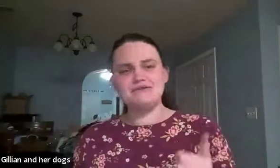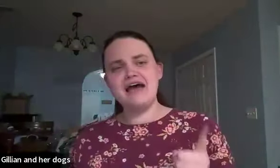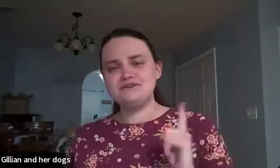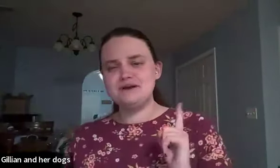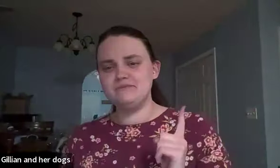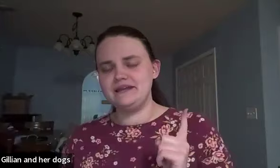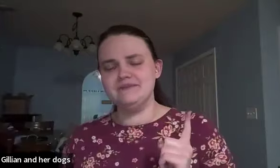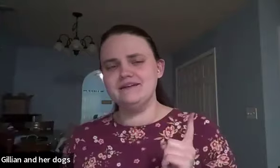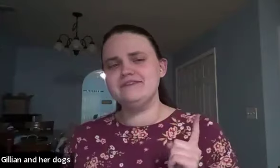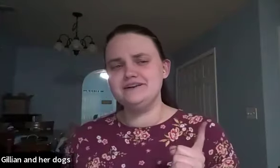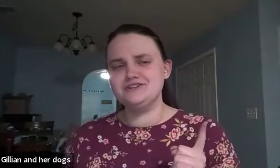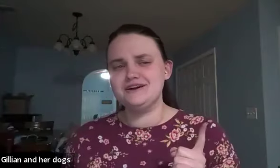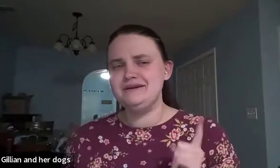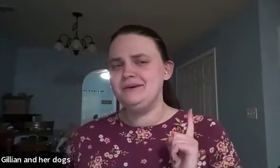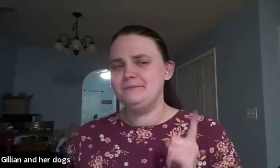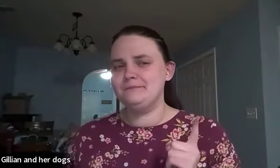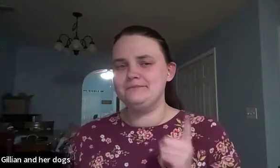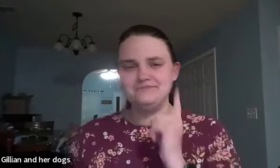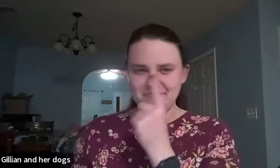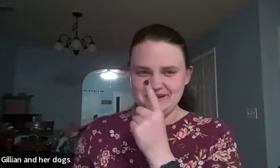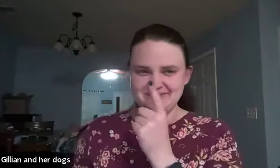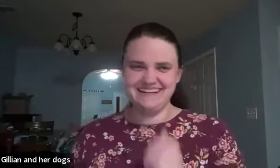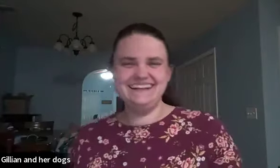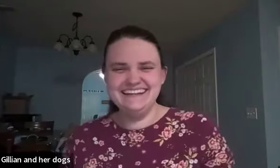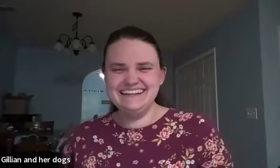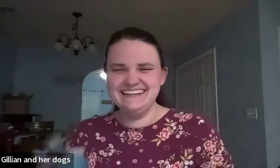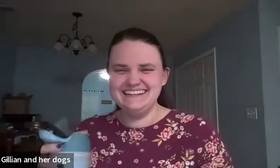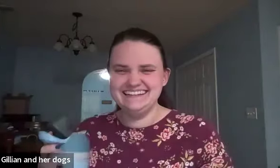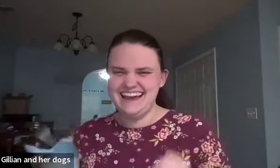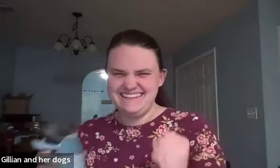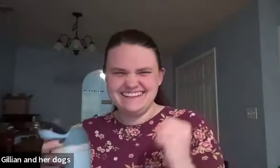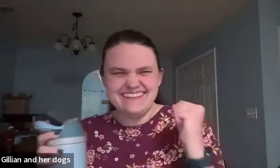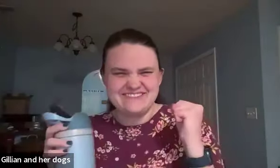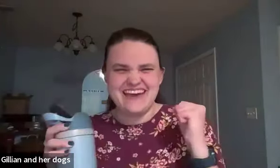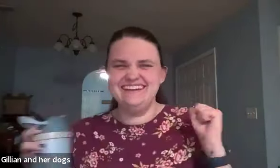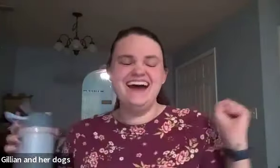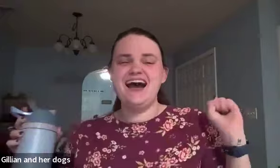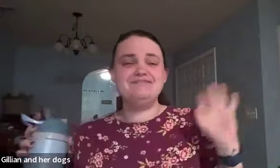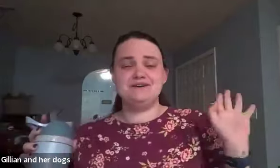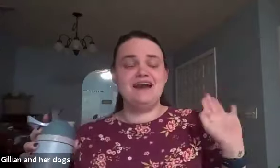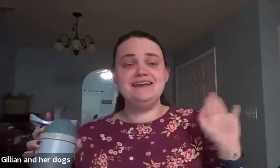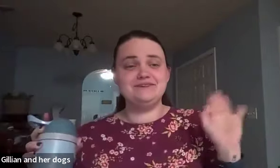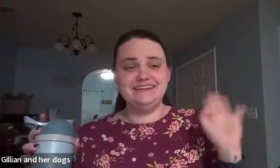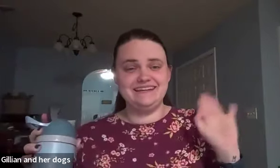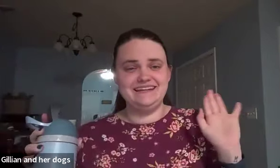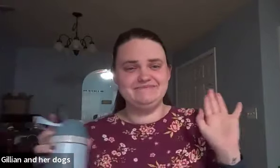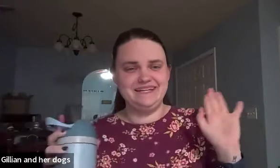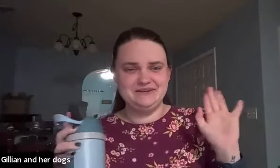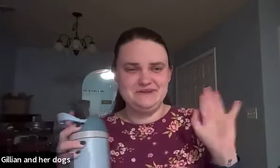that after I went, wait a minute, fire truck? Wait a minute. Oh, I love that. I'm sorry. I get really giddy meeting new